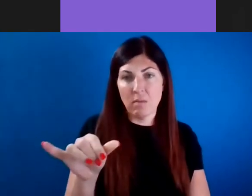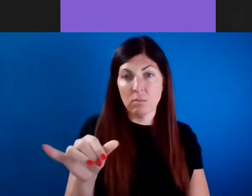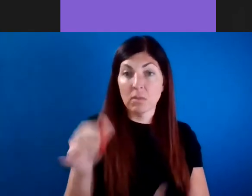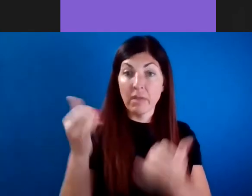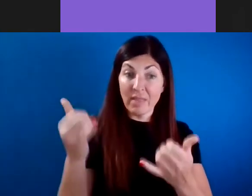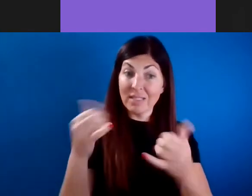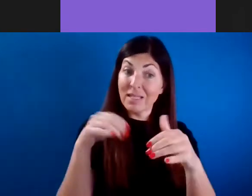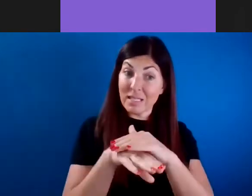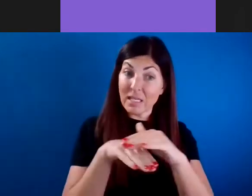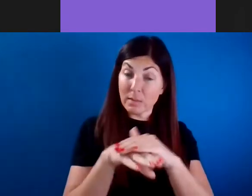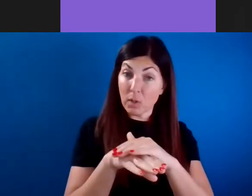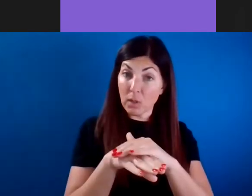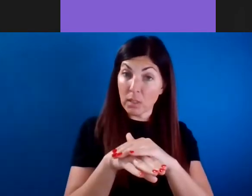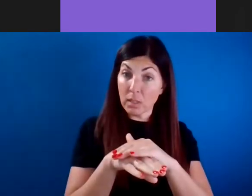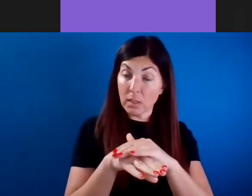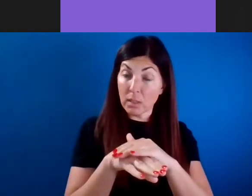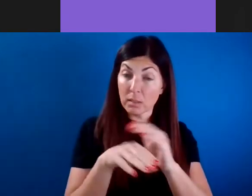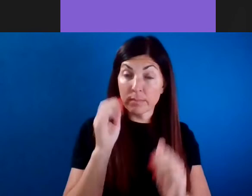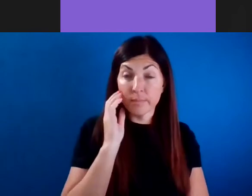accessibility according to Jen Schlegel.